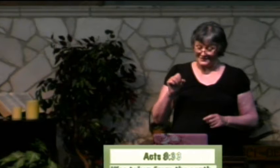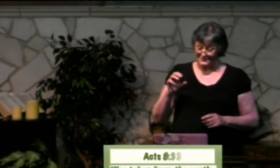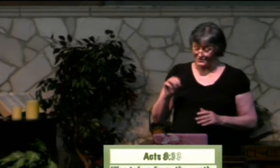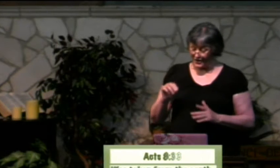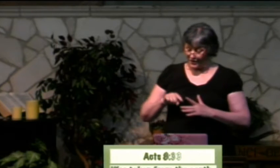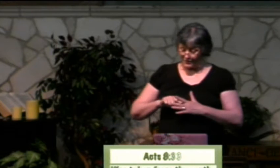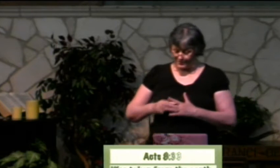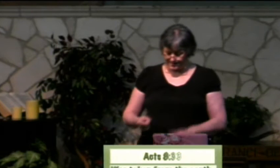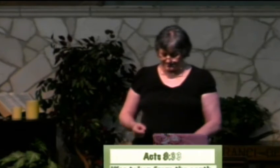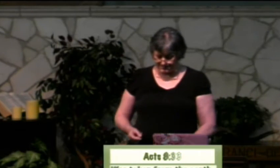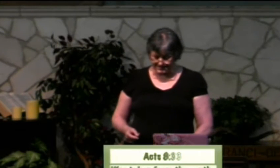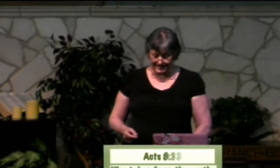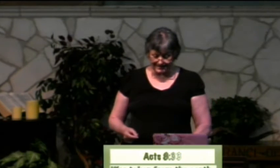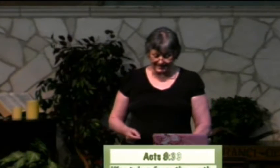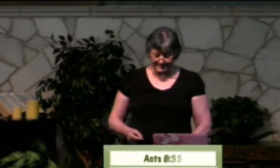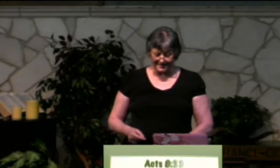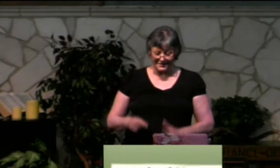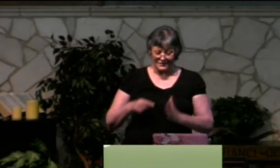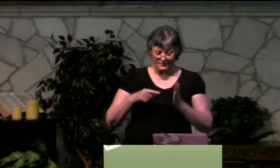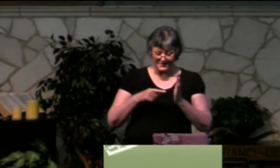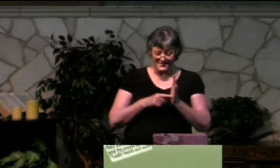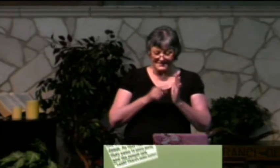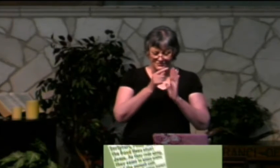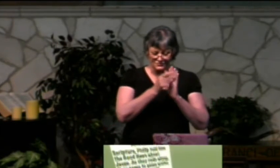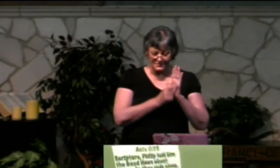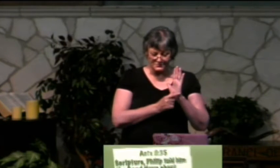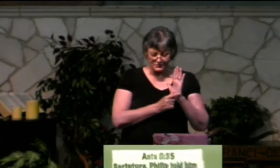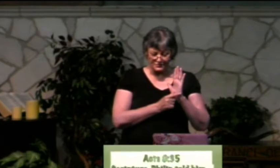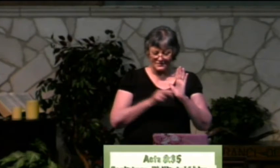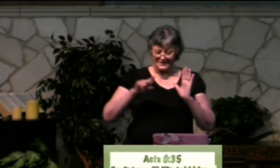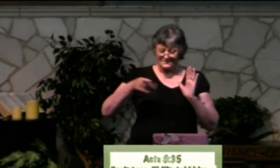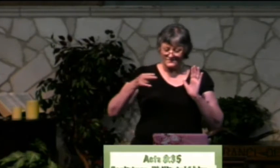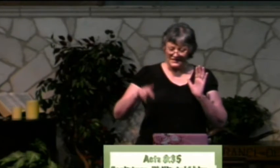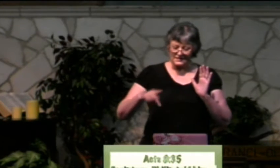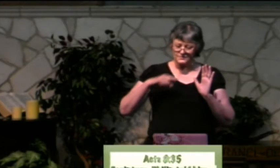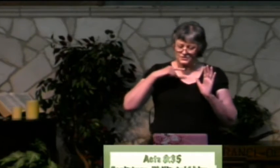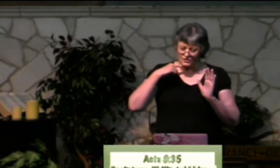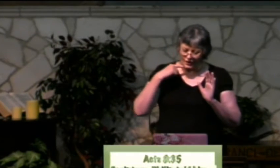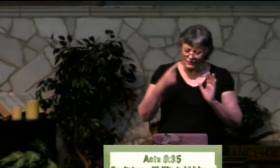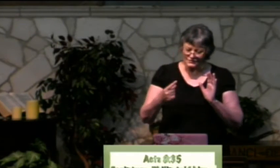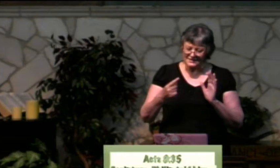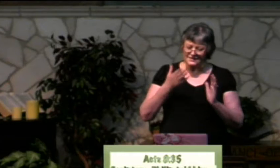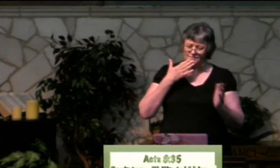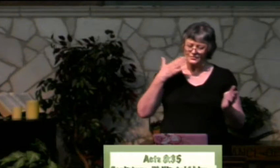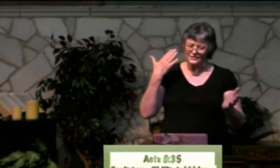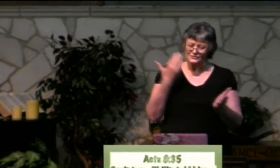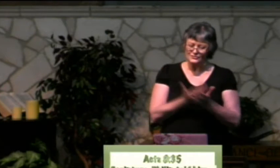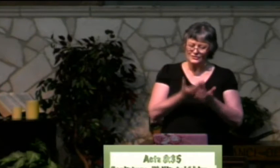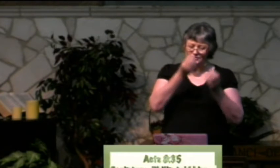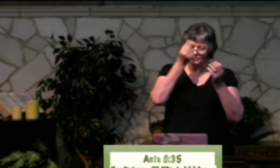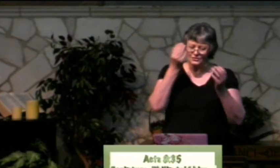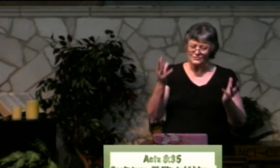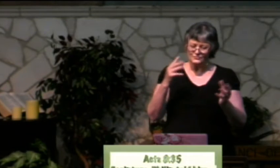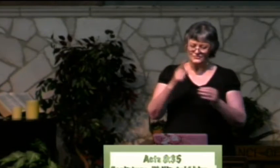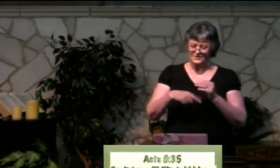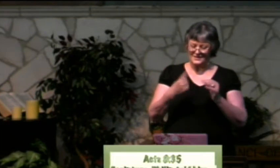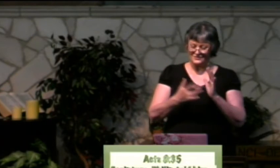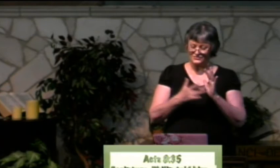So, beginning with this scripture, Philip told him the good news about